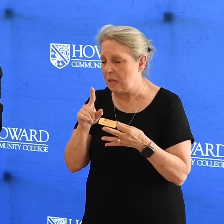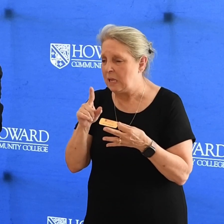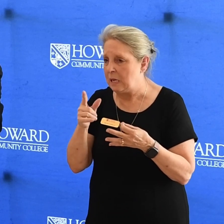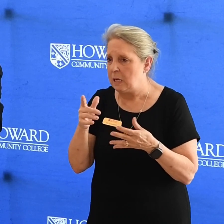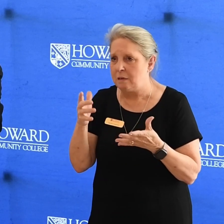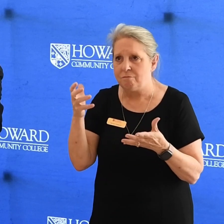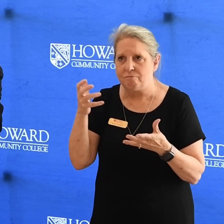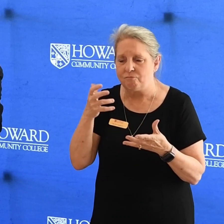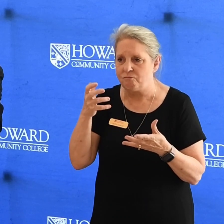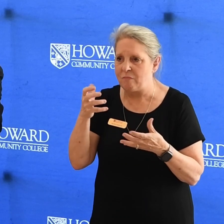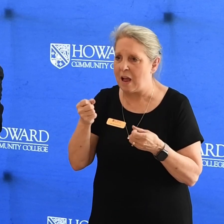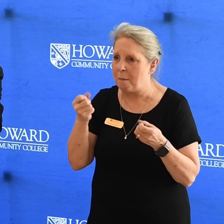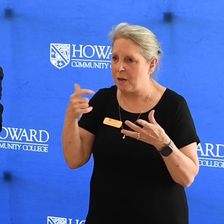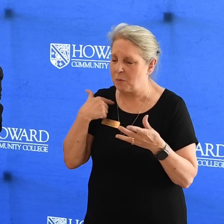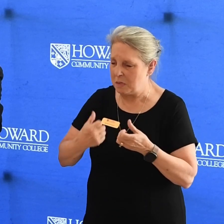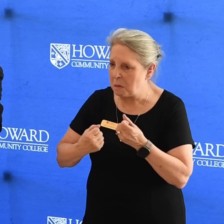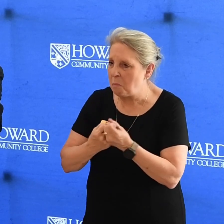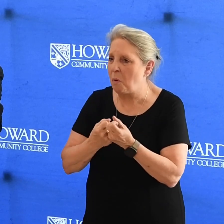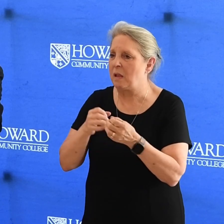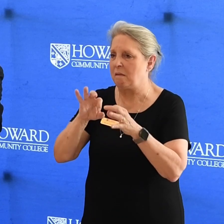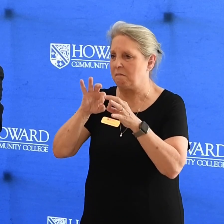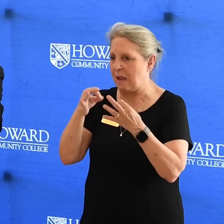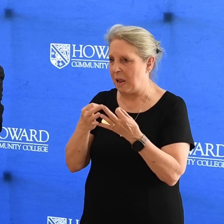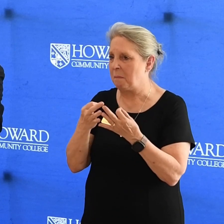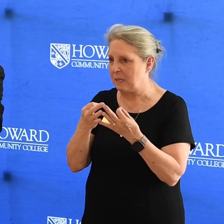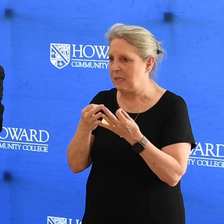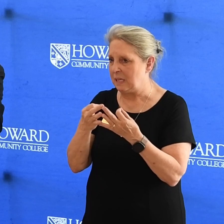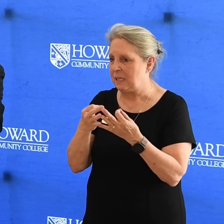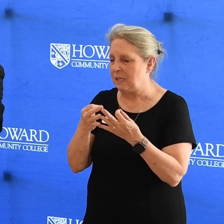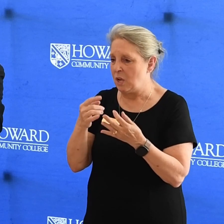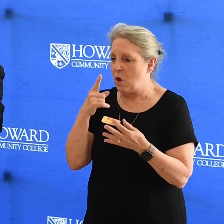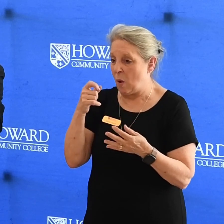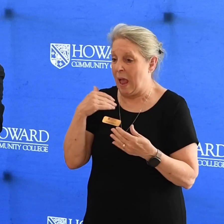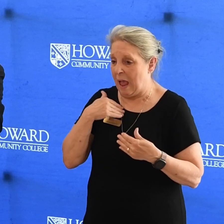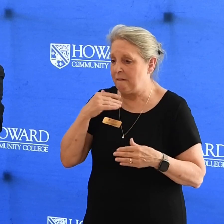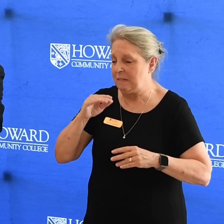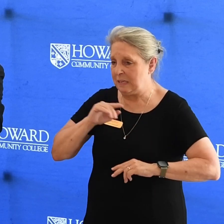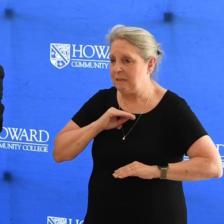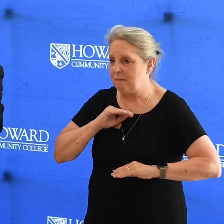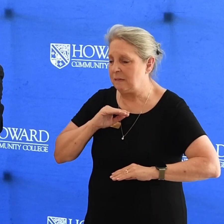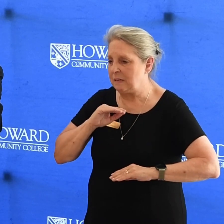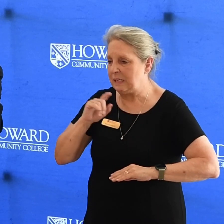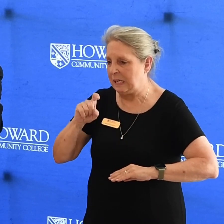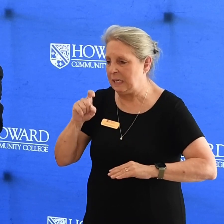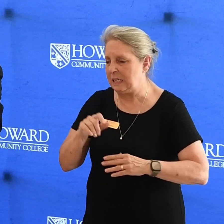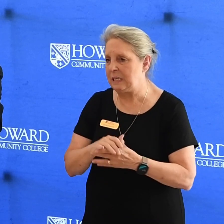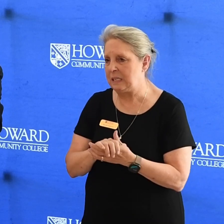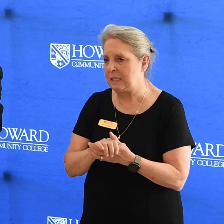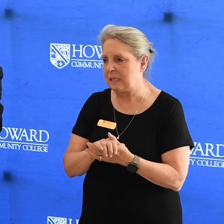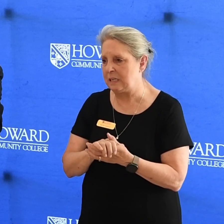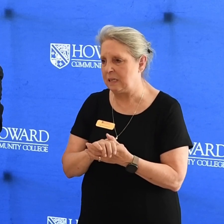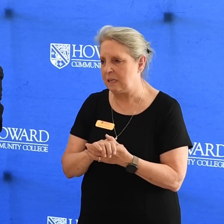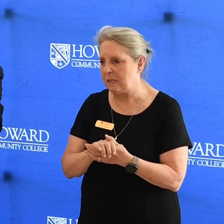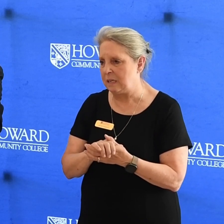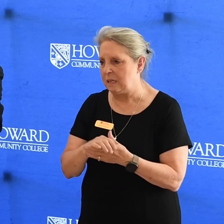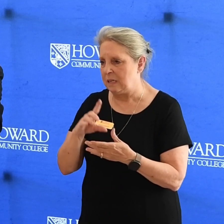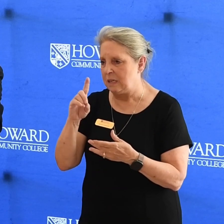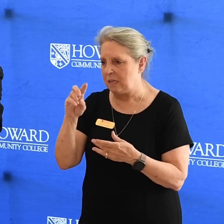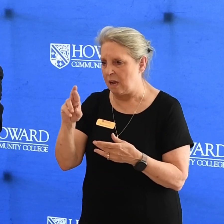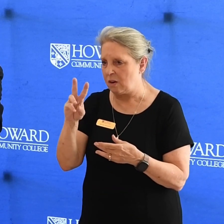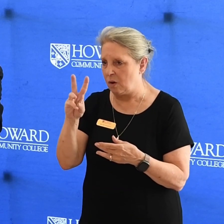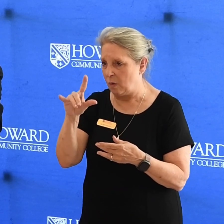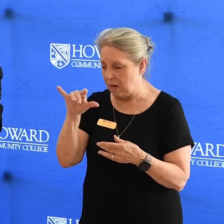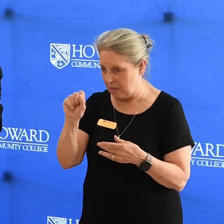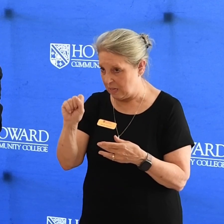about it and how much we support those families in need. And so to Dr. Willis and the Howard Community